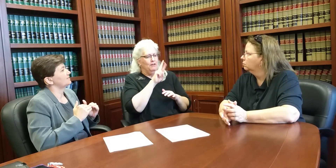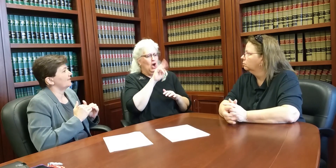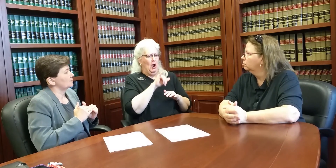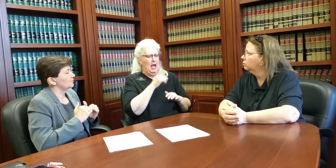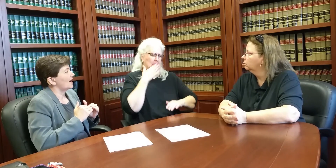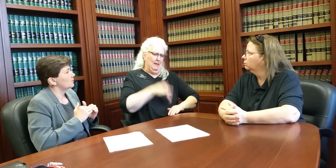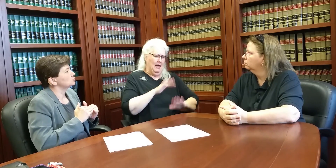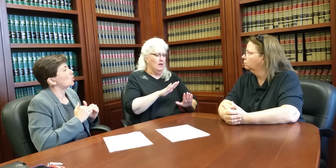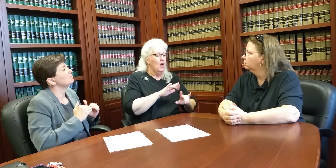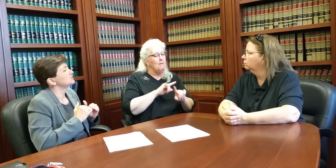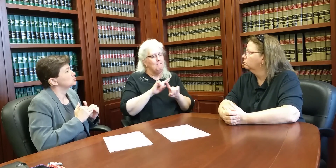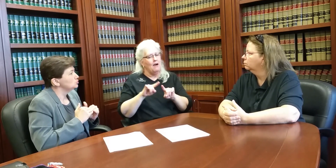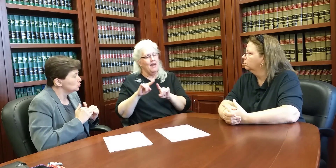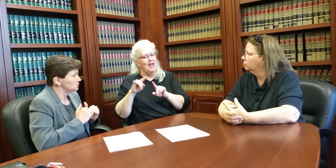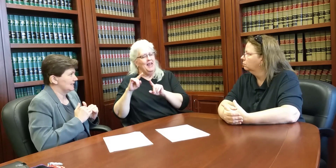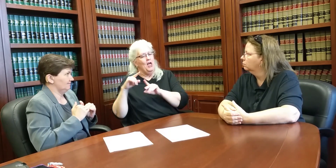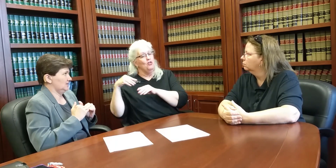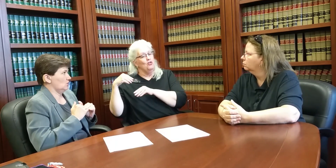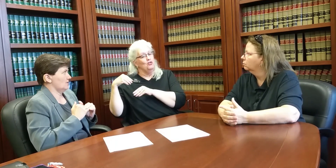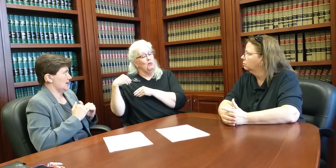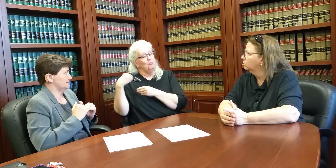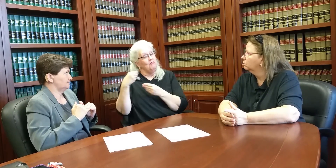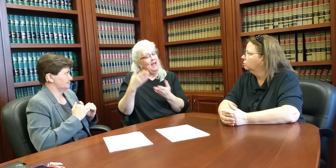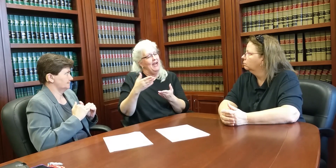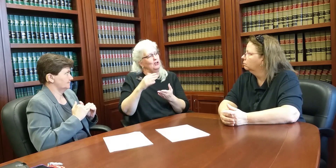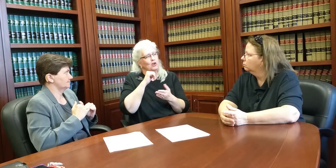that the providers are misusing BRI.